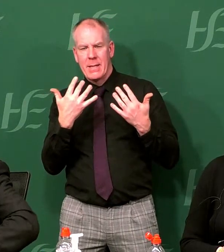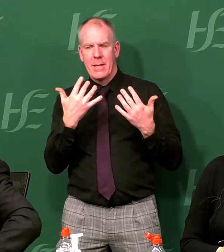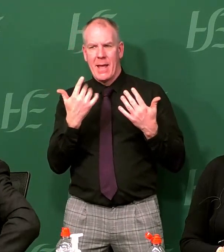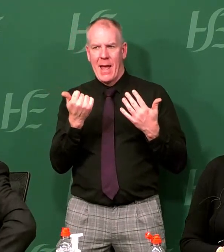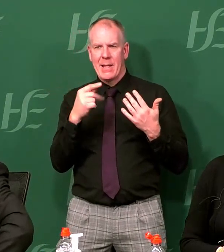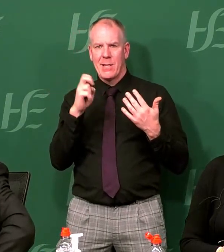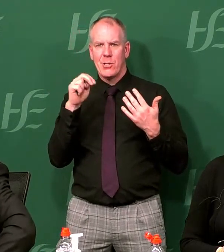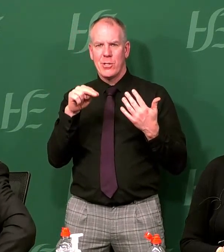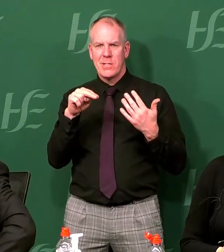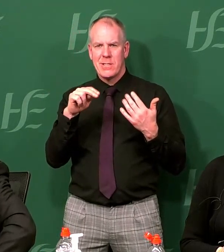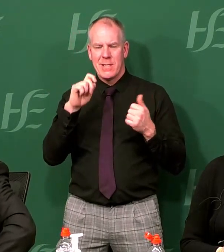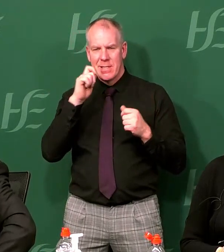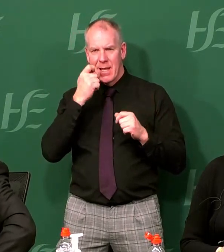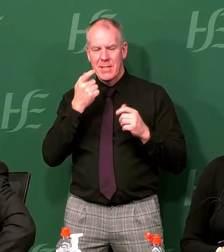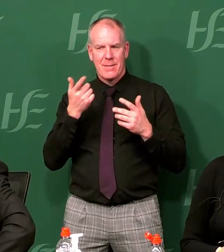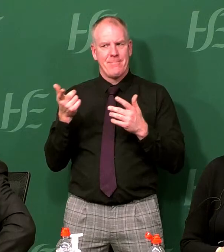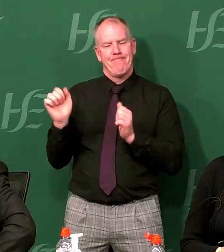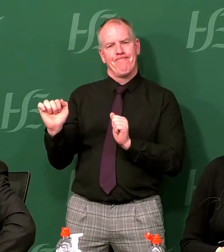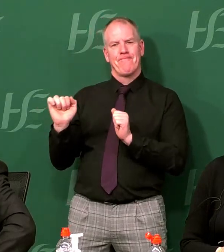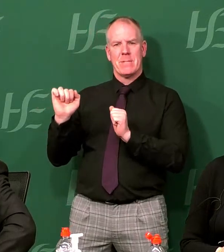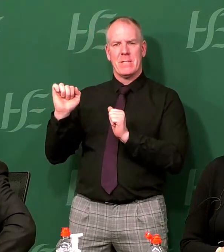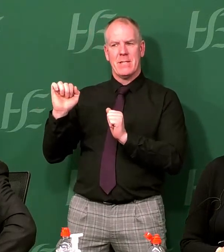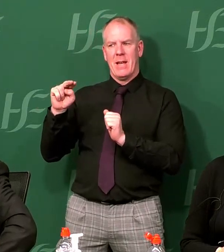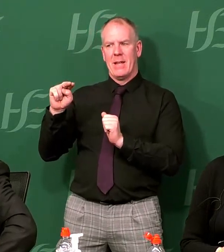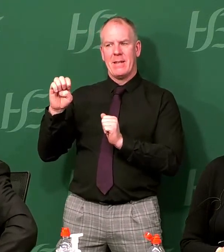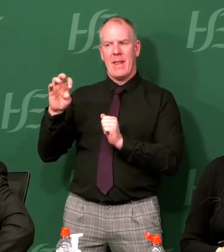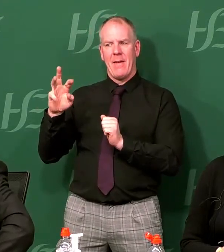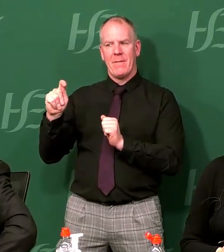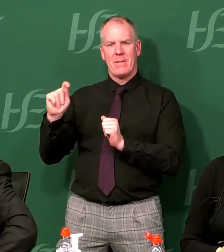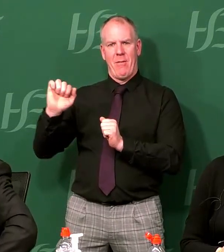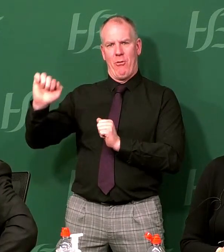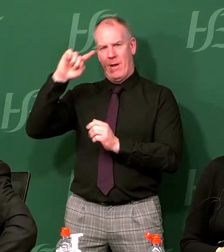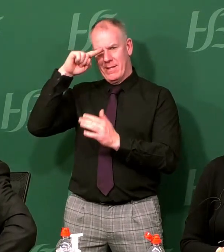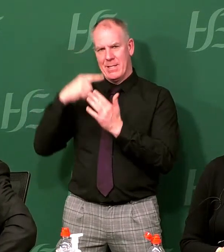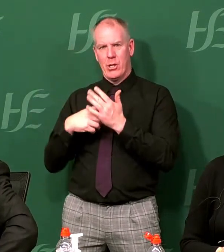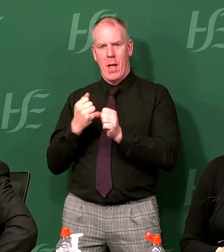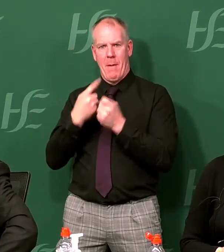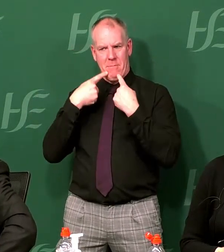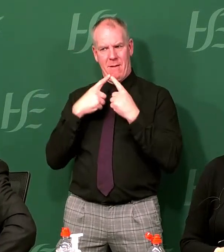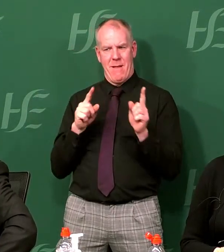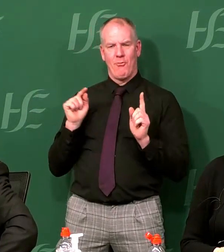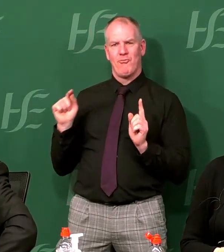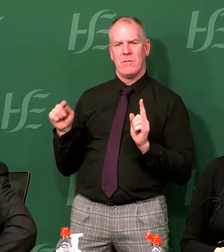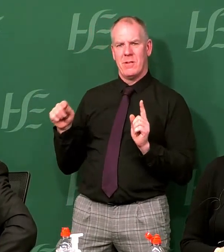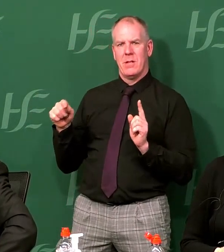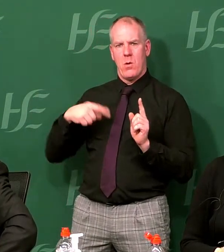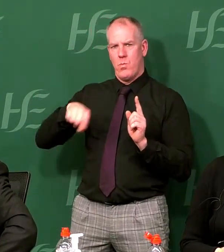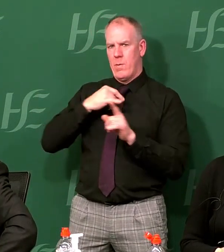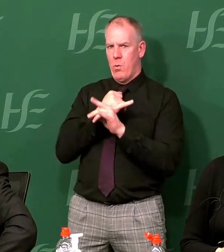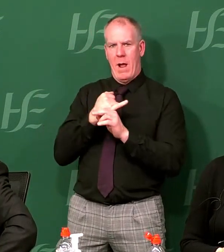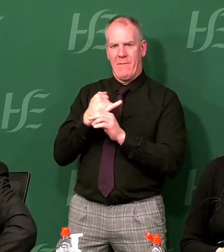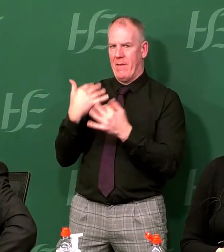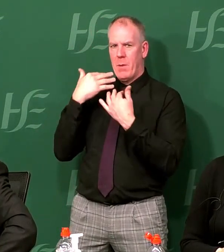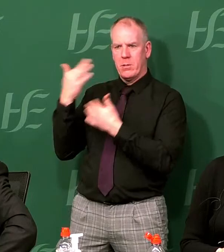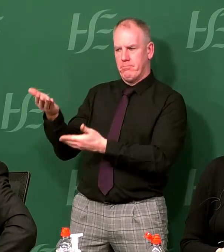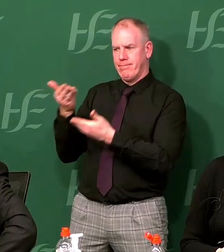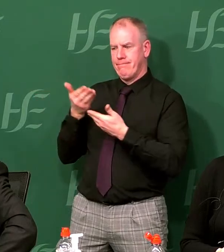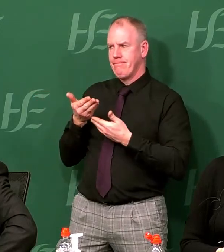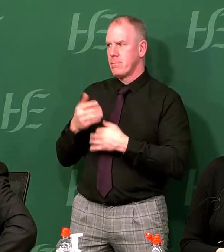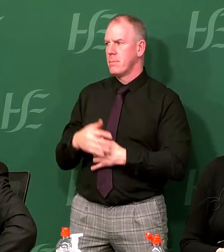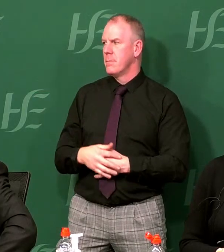that's ultimately a judgment that NEFIT would make from a public health perspective, and we'll wait any direction in terms of that.